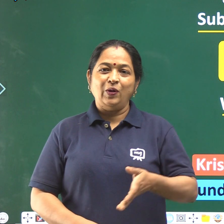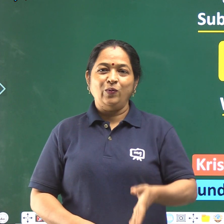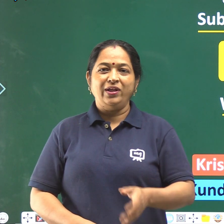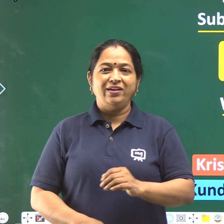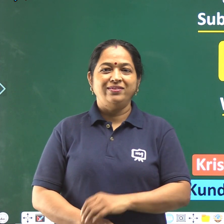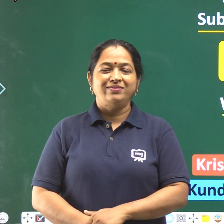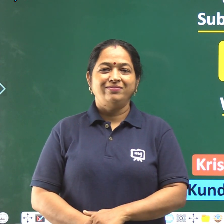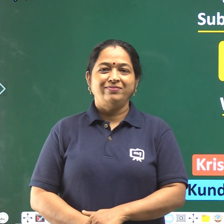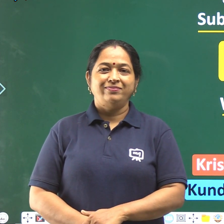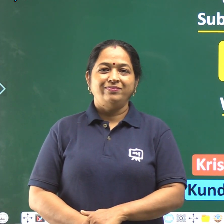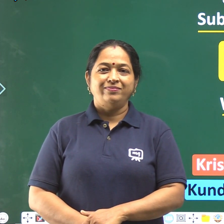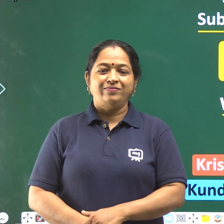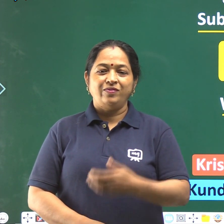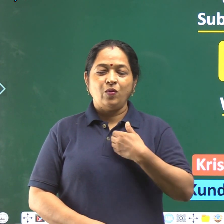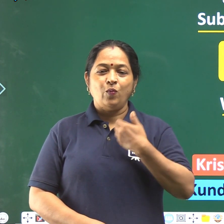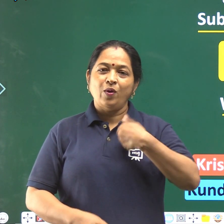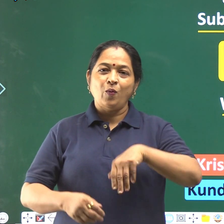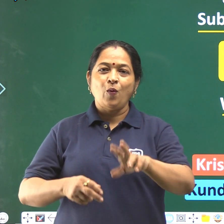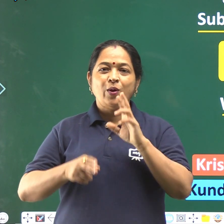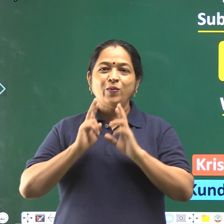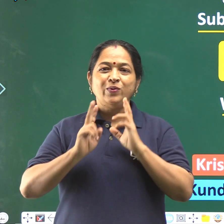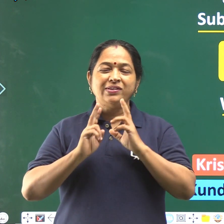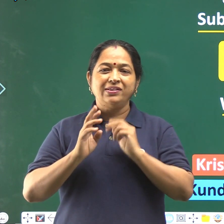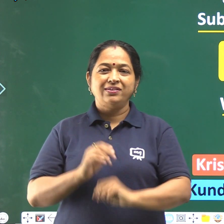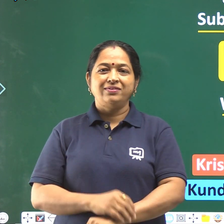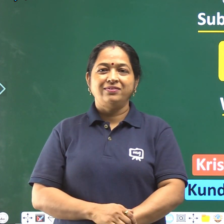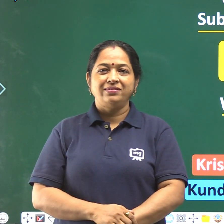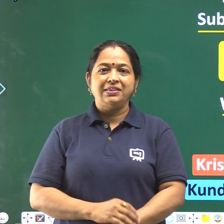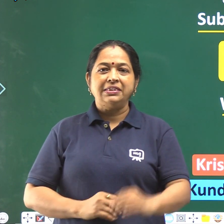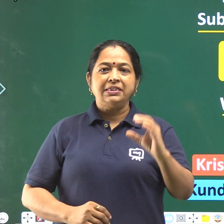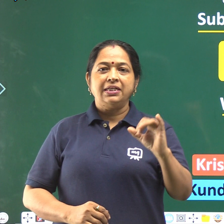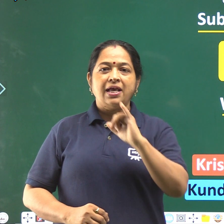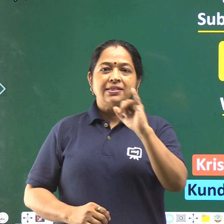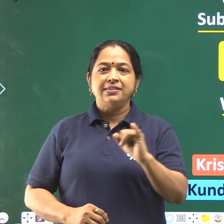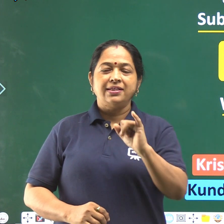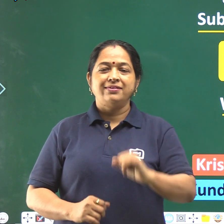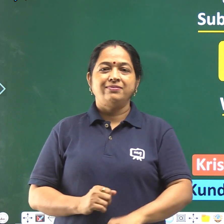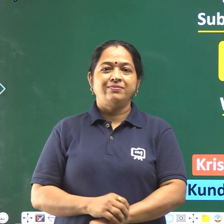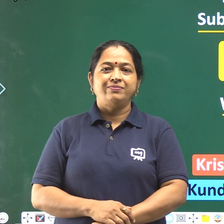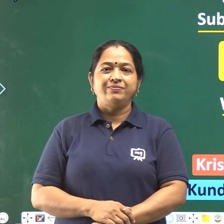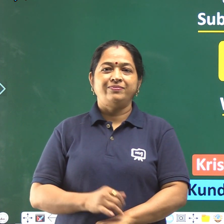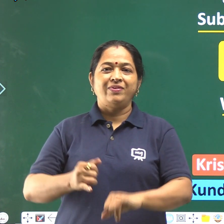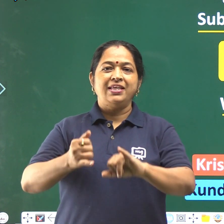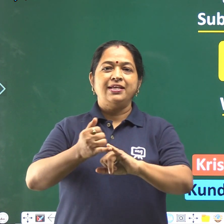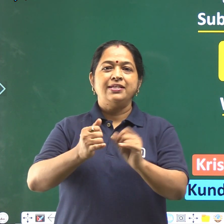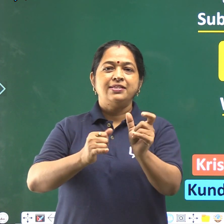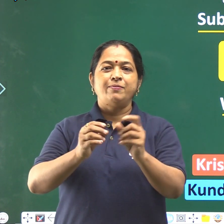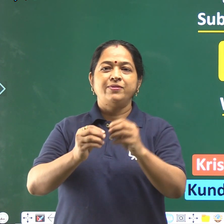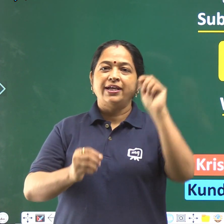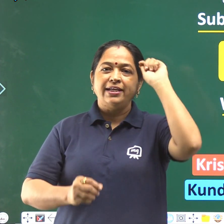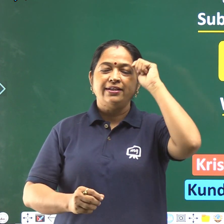Today we are going to discuss class 6, subject English,